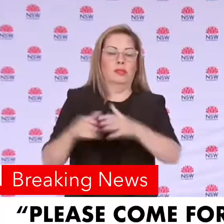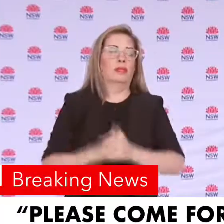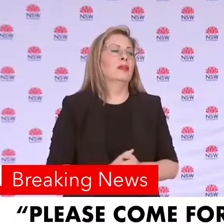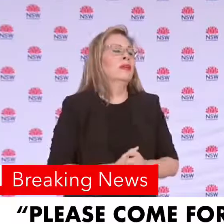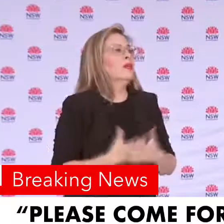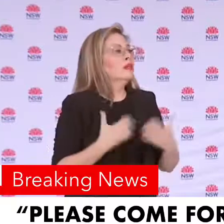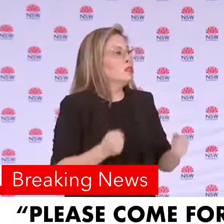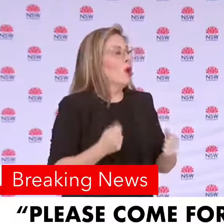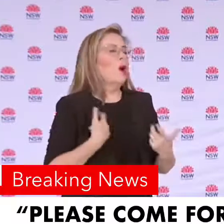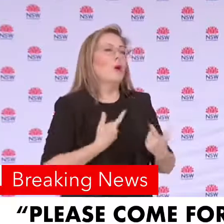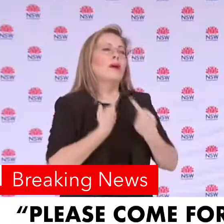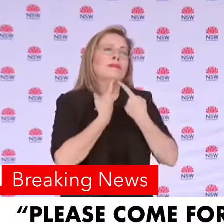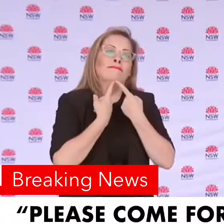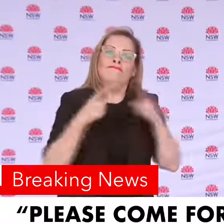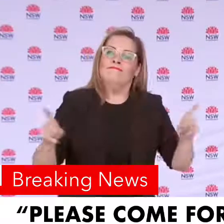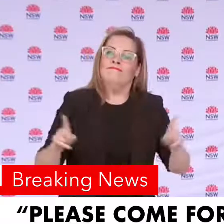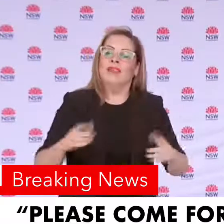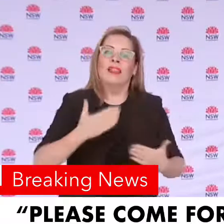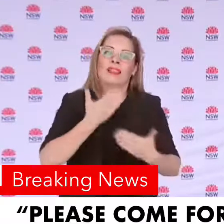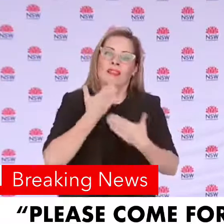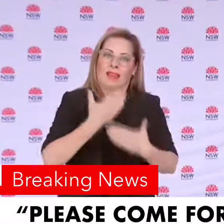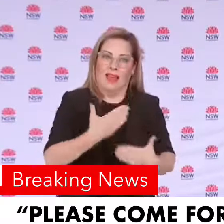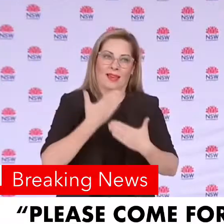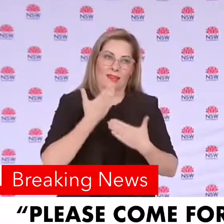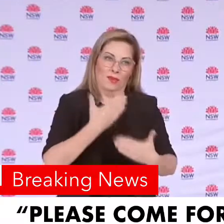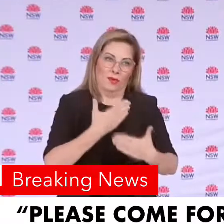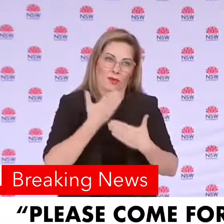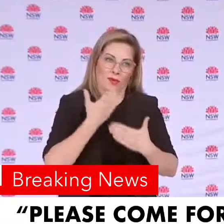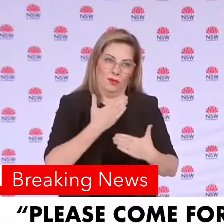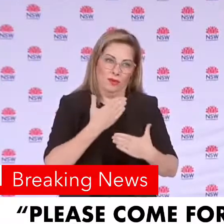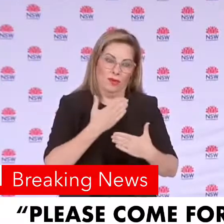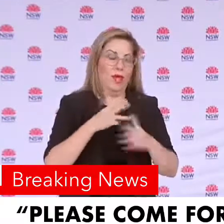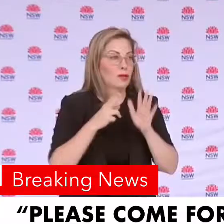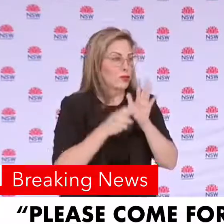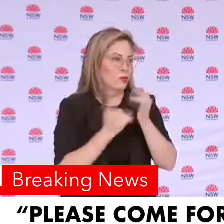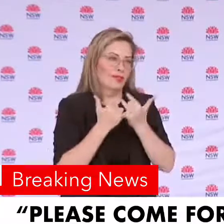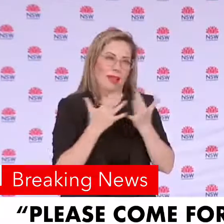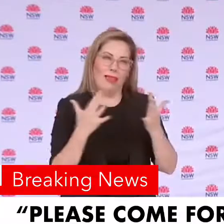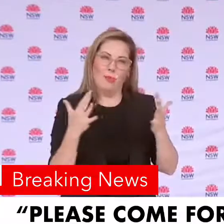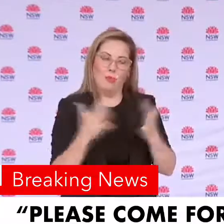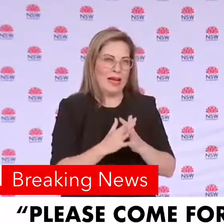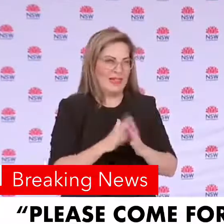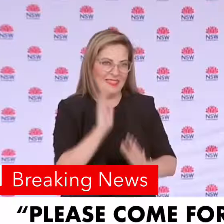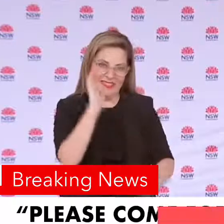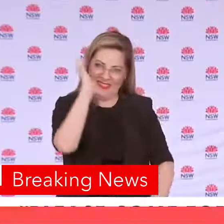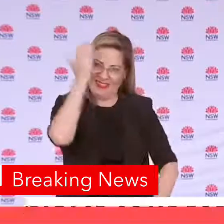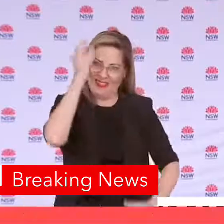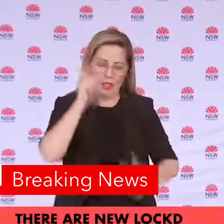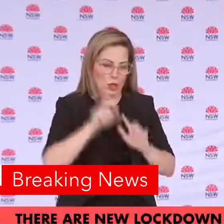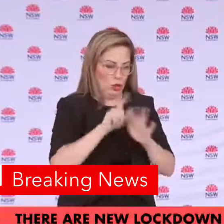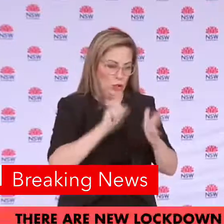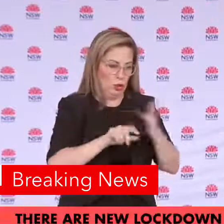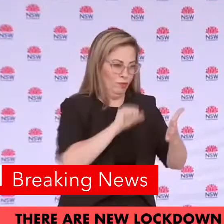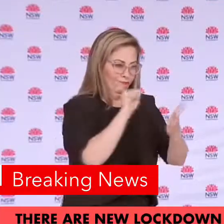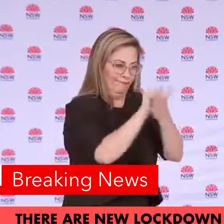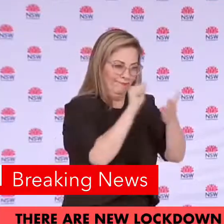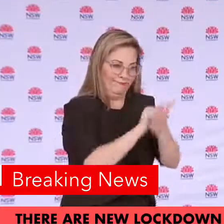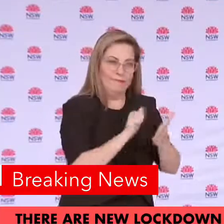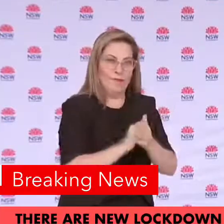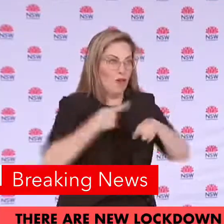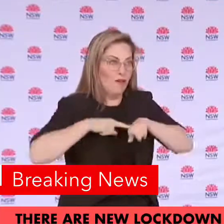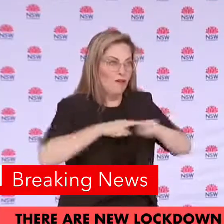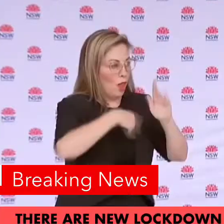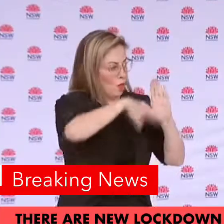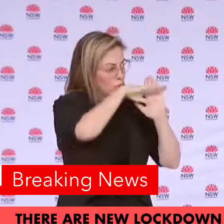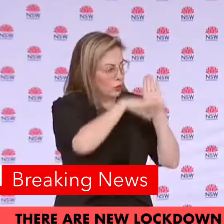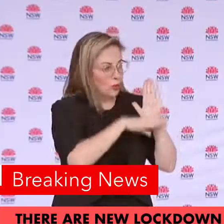is thank you so much for your efforts to date. New South Wales is really pulling together to get through this stage of the